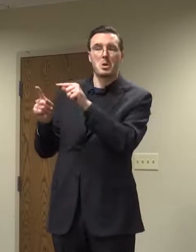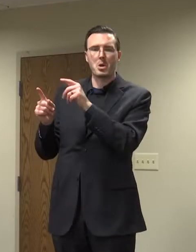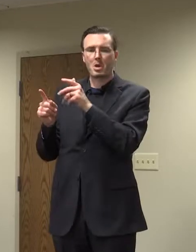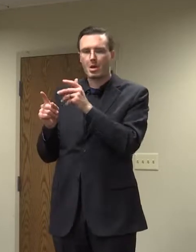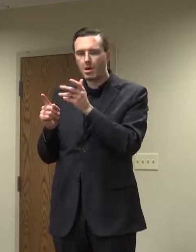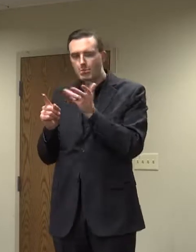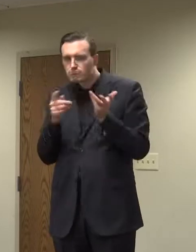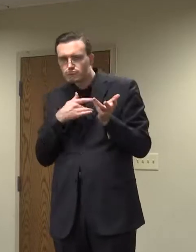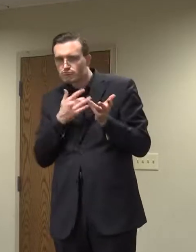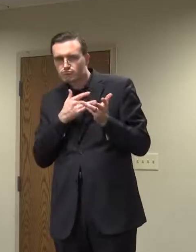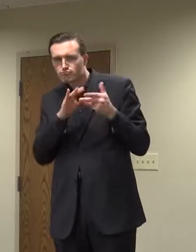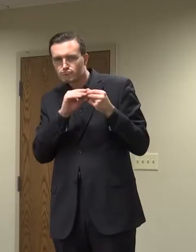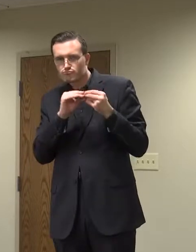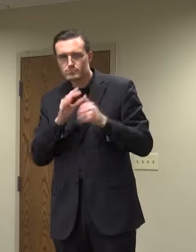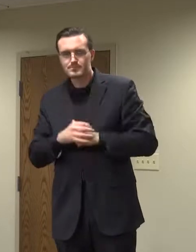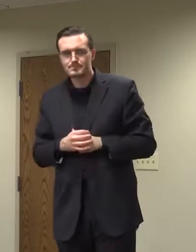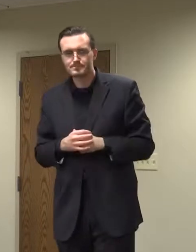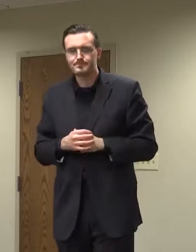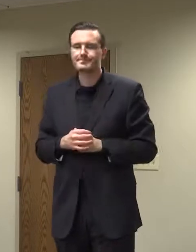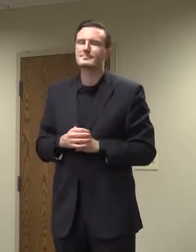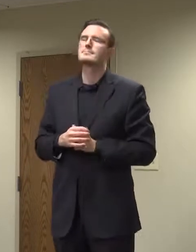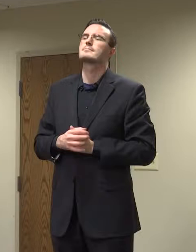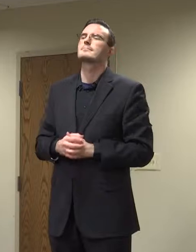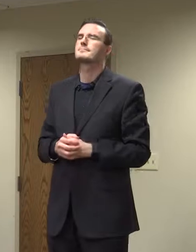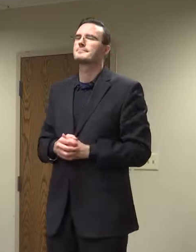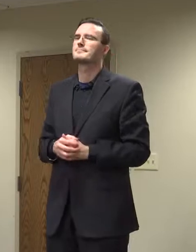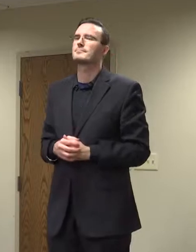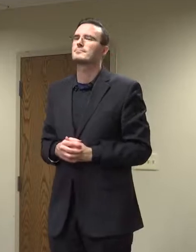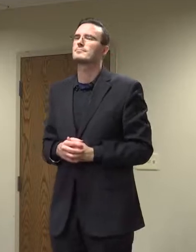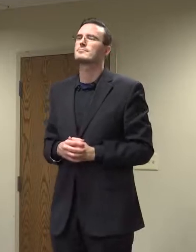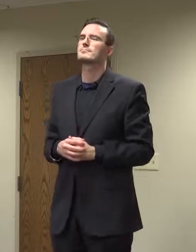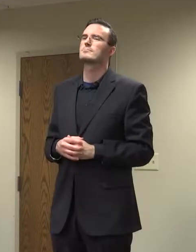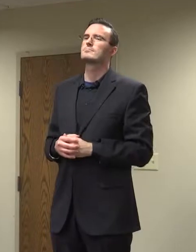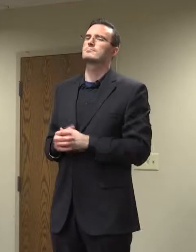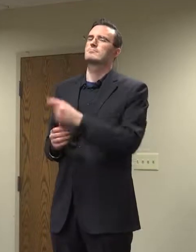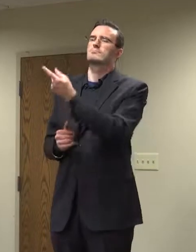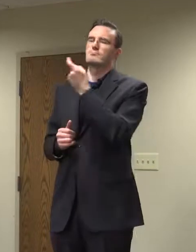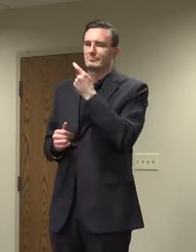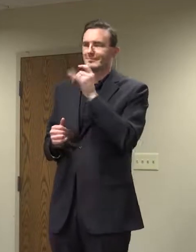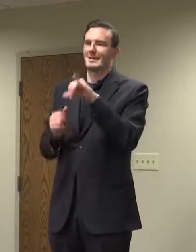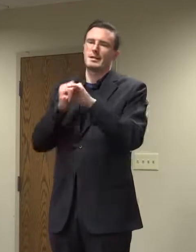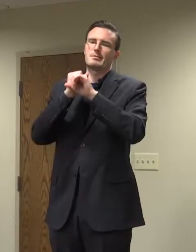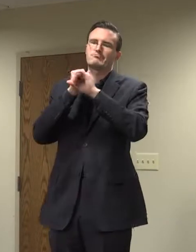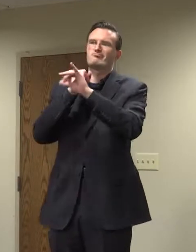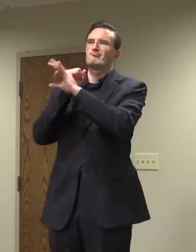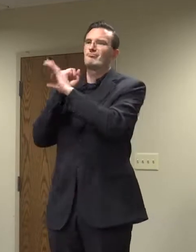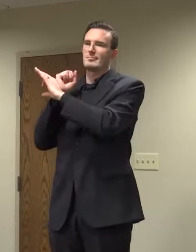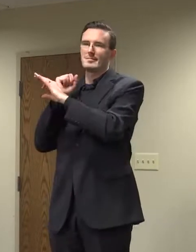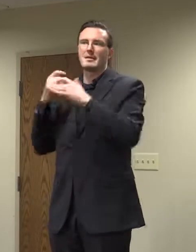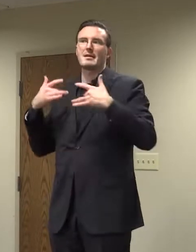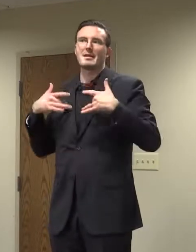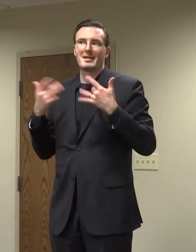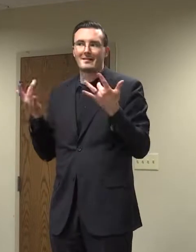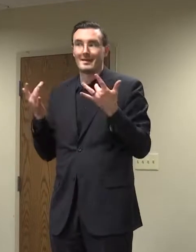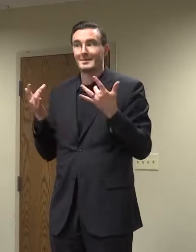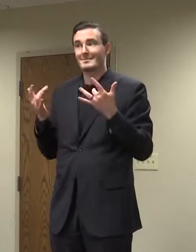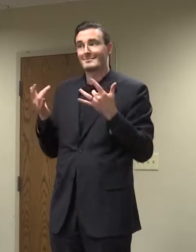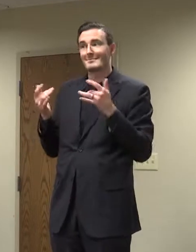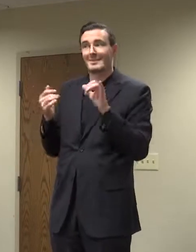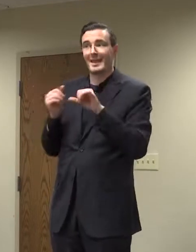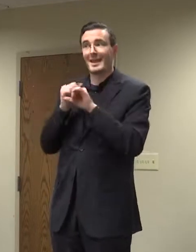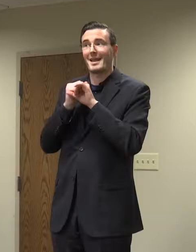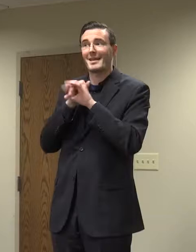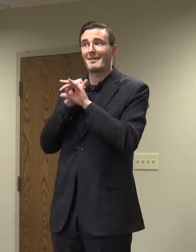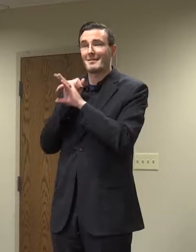So the question is about a widely publicized event that even came to us,